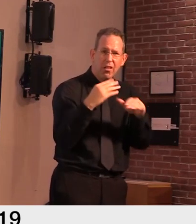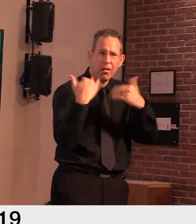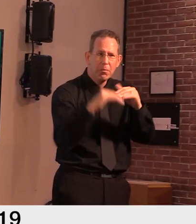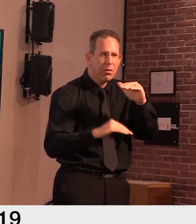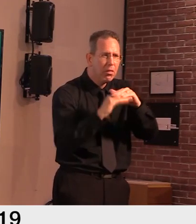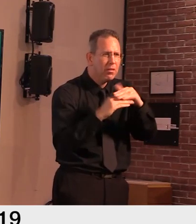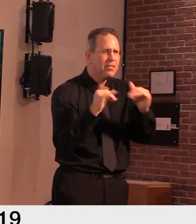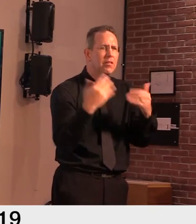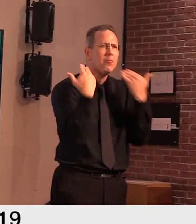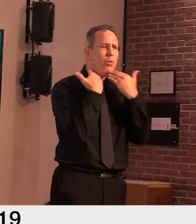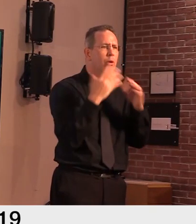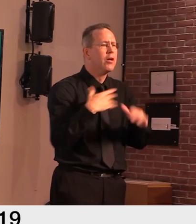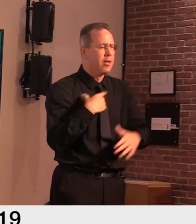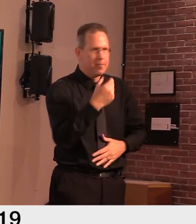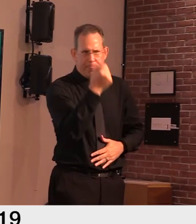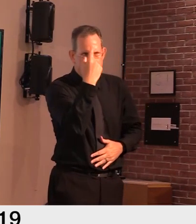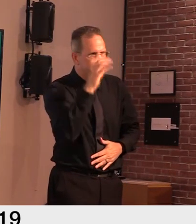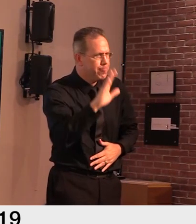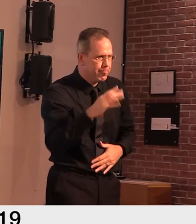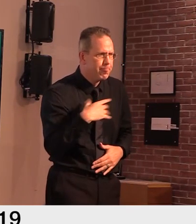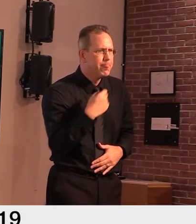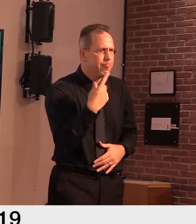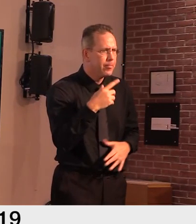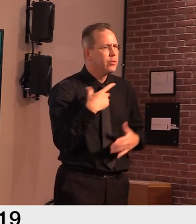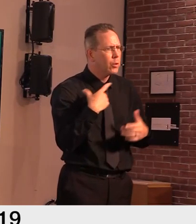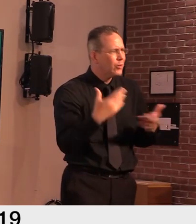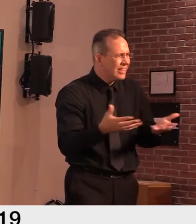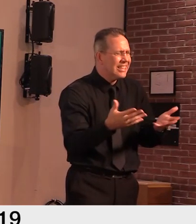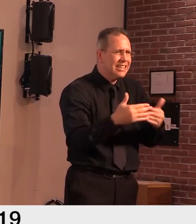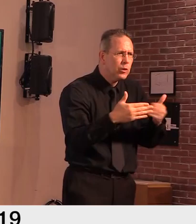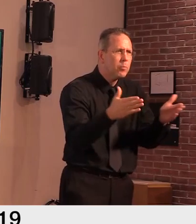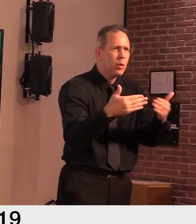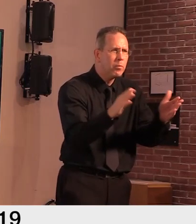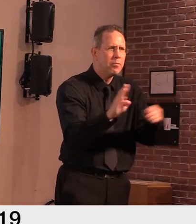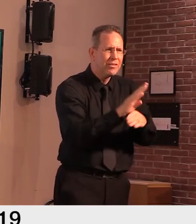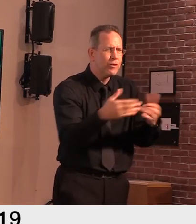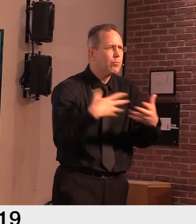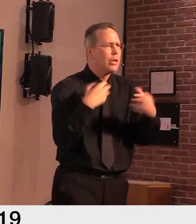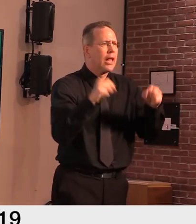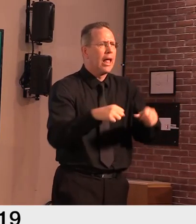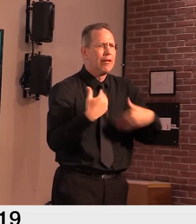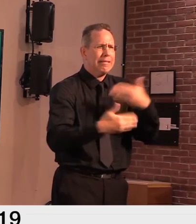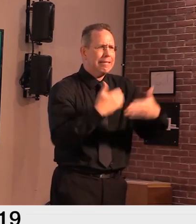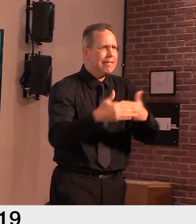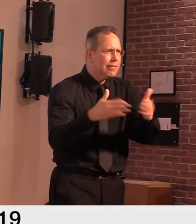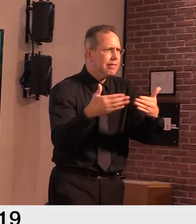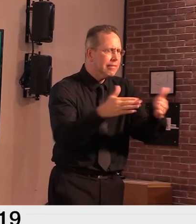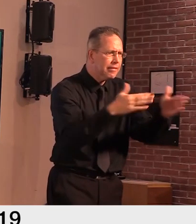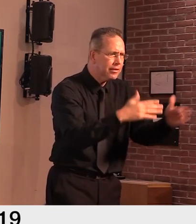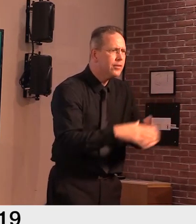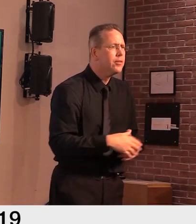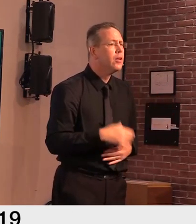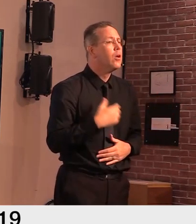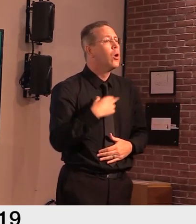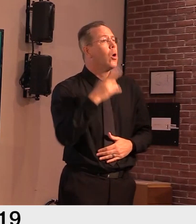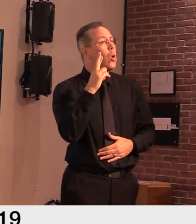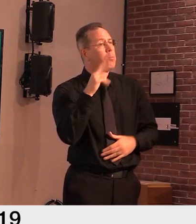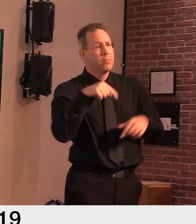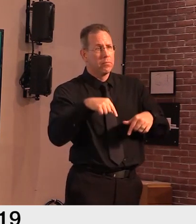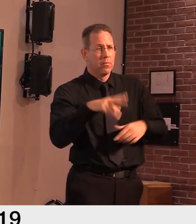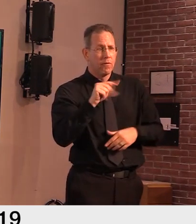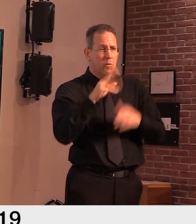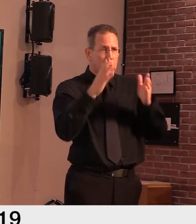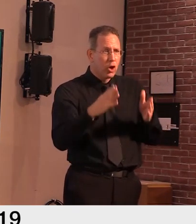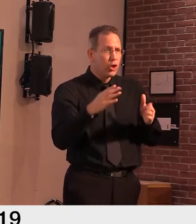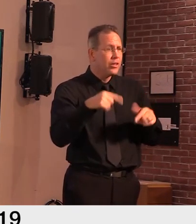not allow them to operate in ways that make ends meet. We realize the incredible burden this